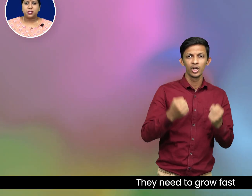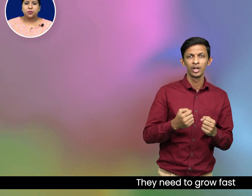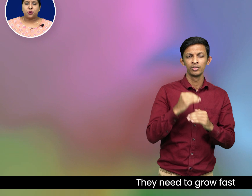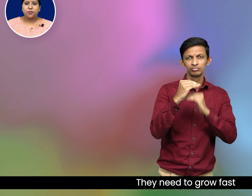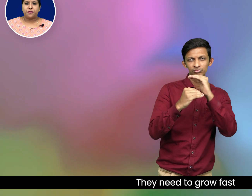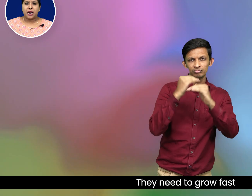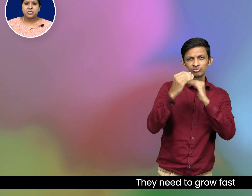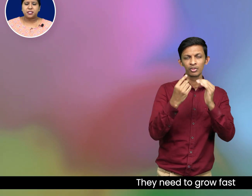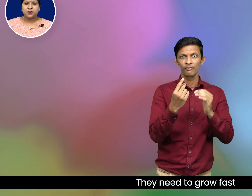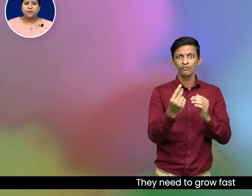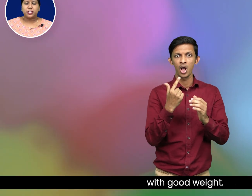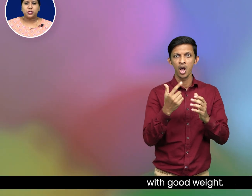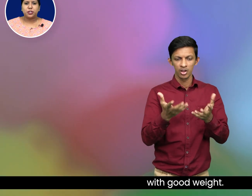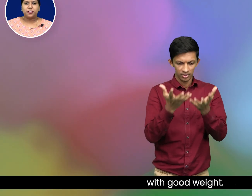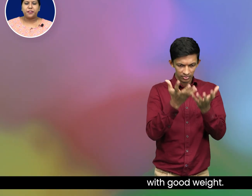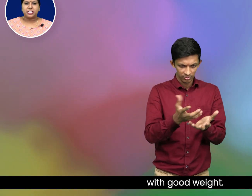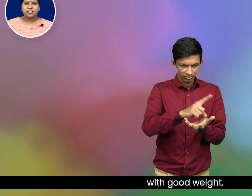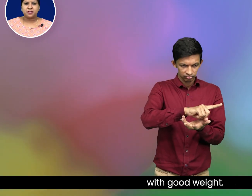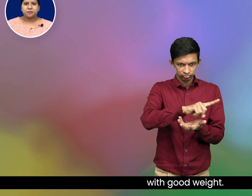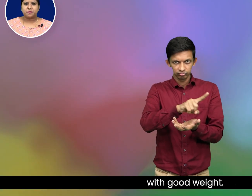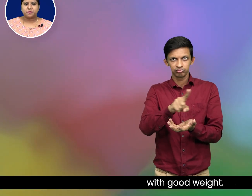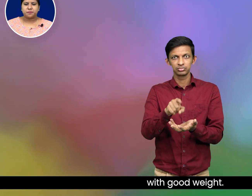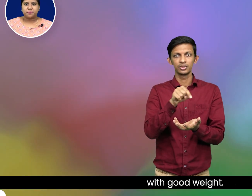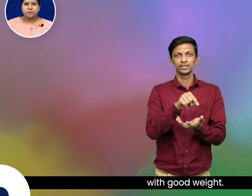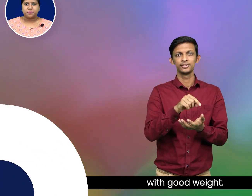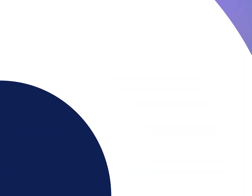They need to grow fast with good weight.